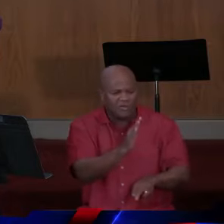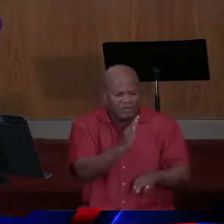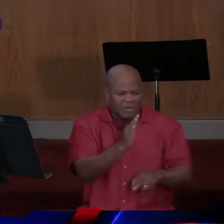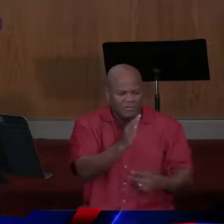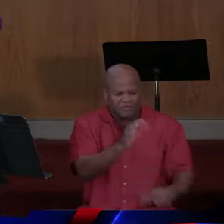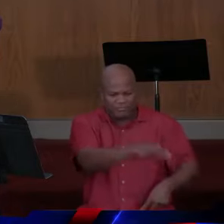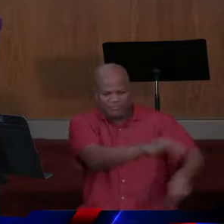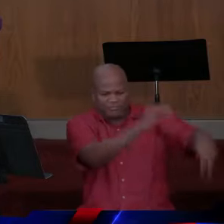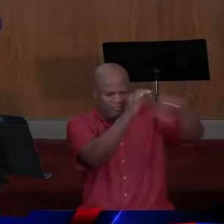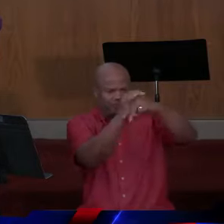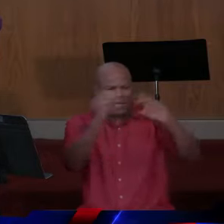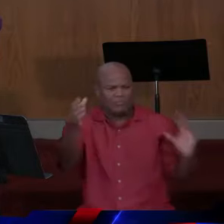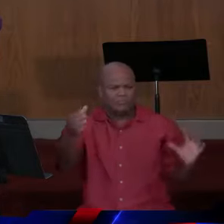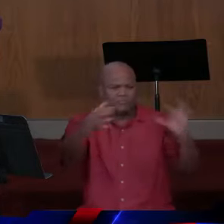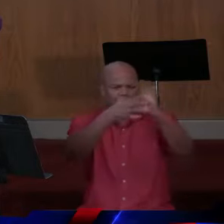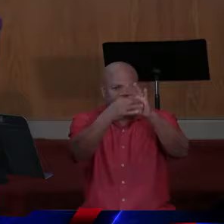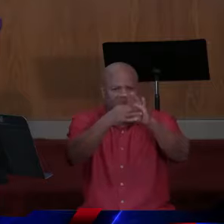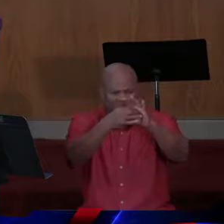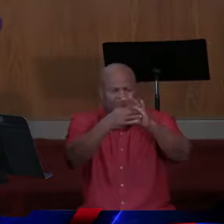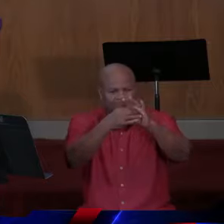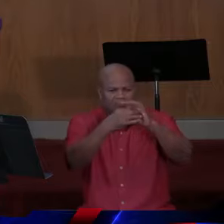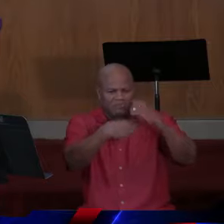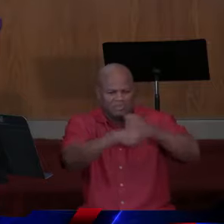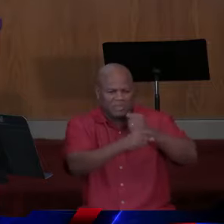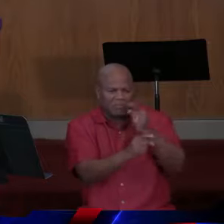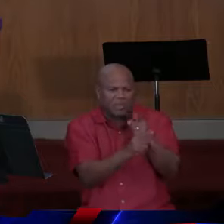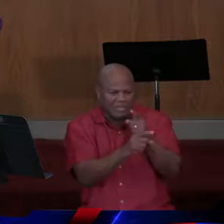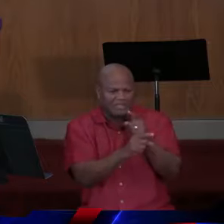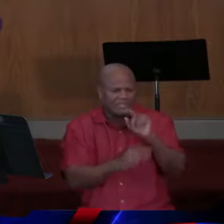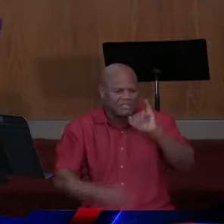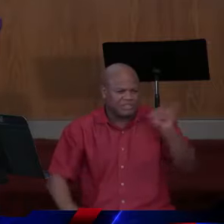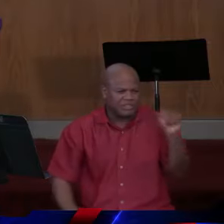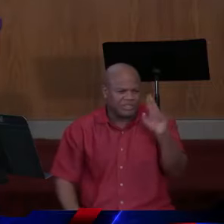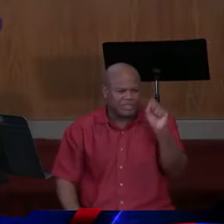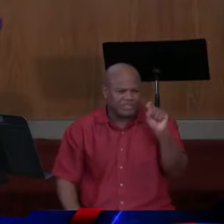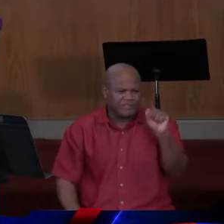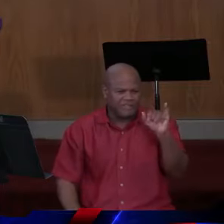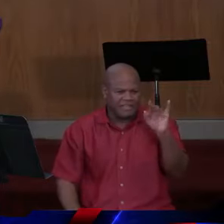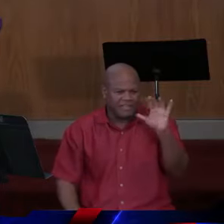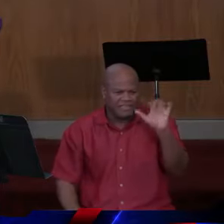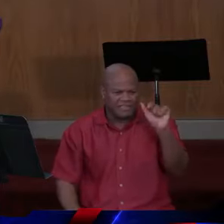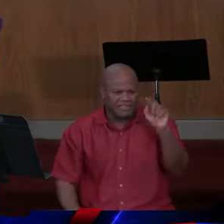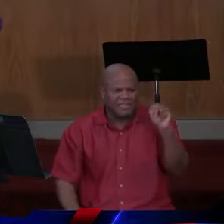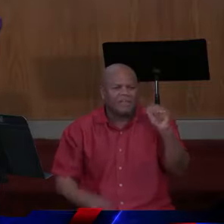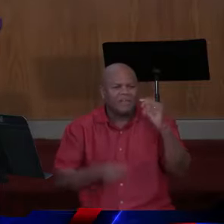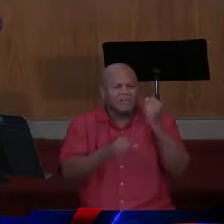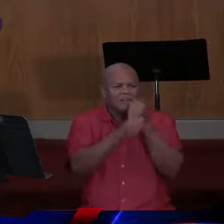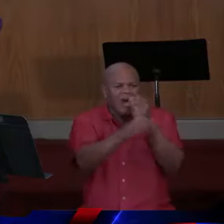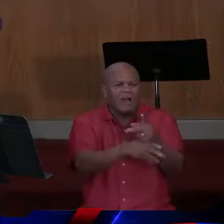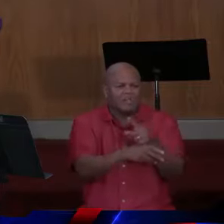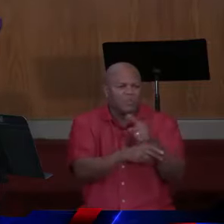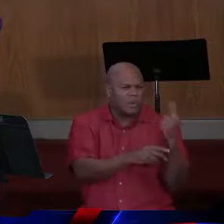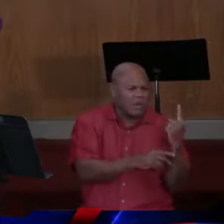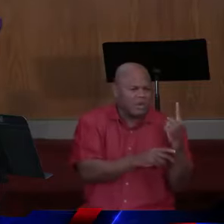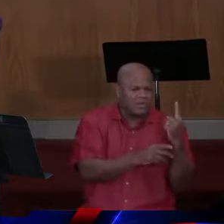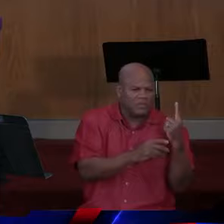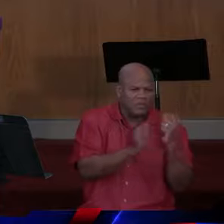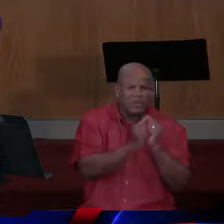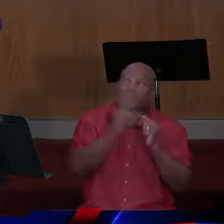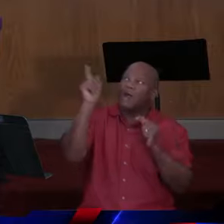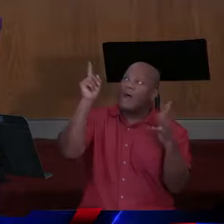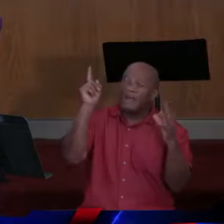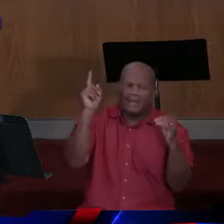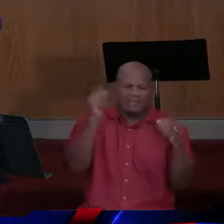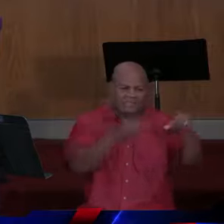Justifies us is the spiritual word. Makes us one with God and one with each other. That ain't even my point, but I just need you to know